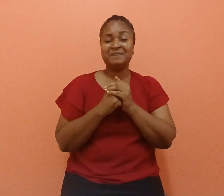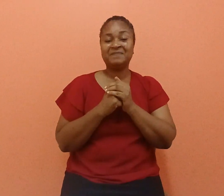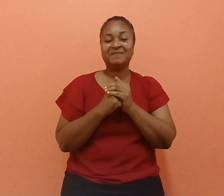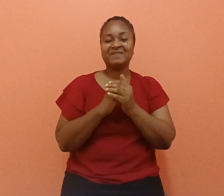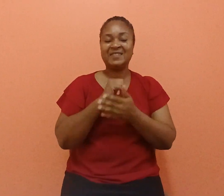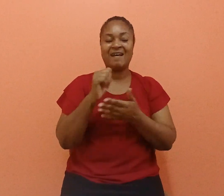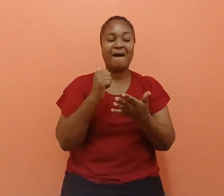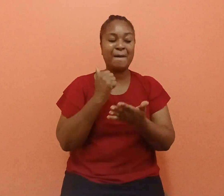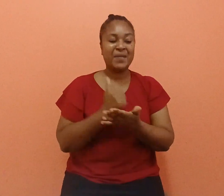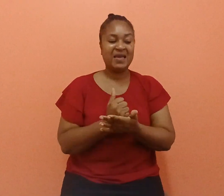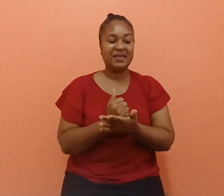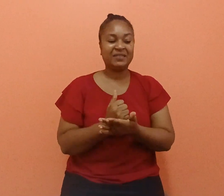Amen.